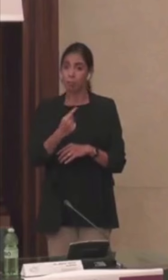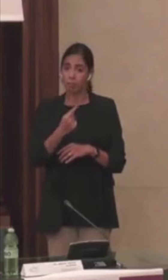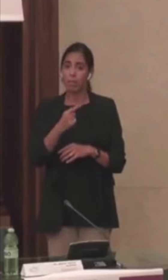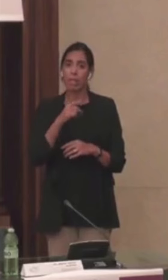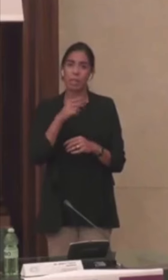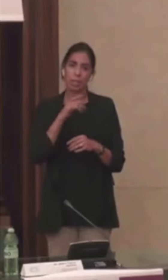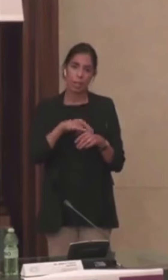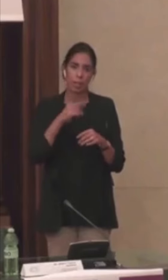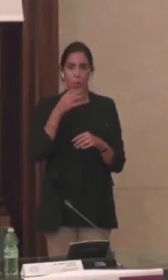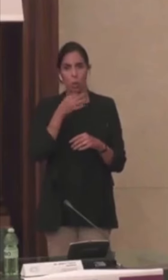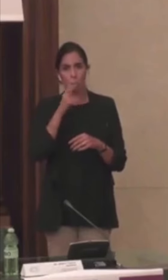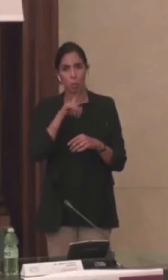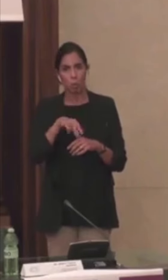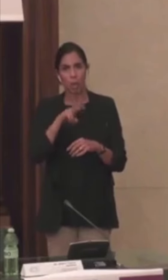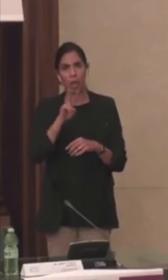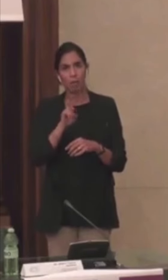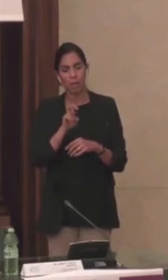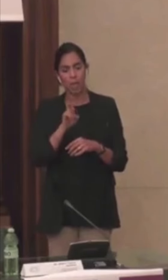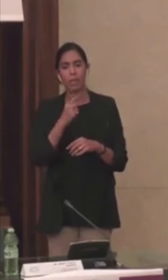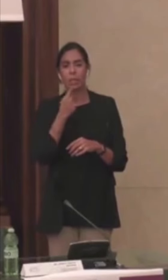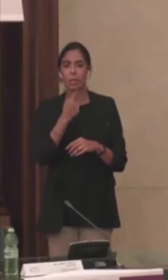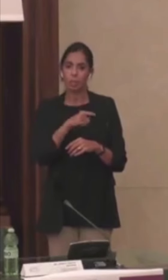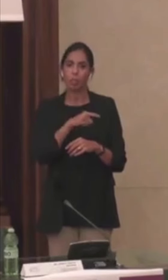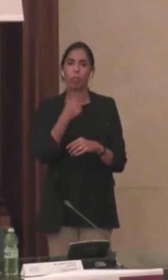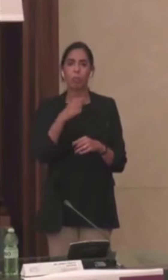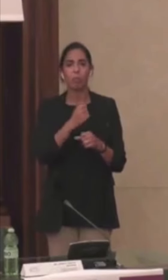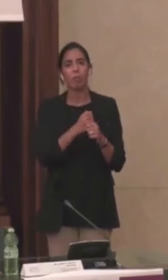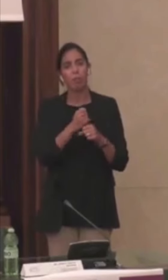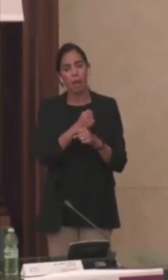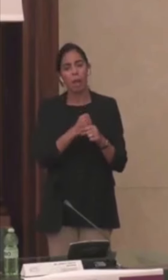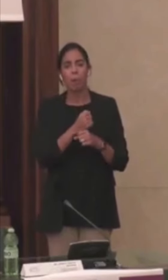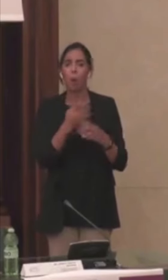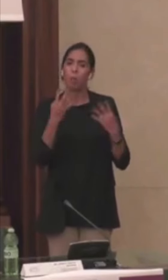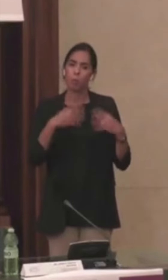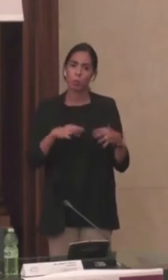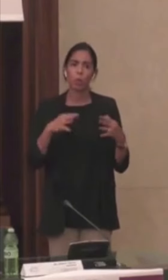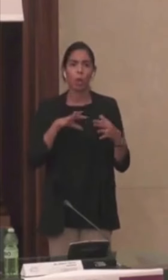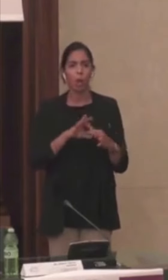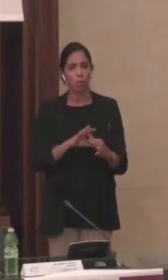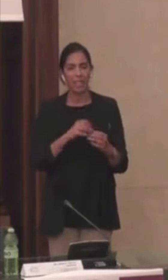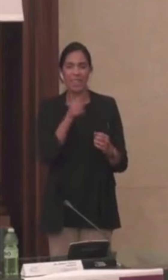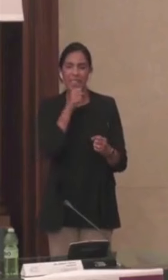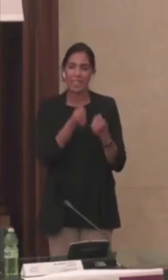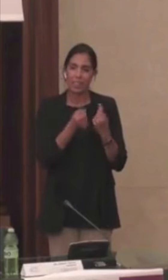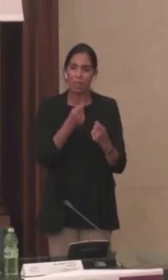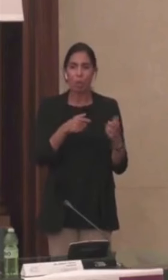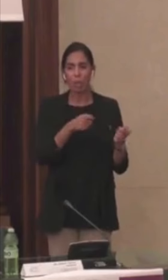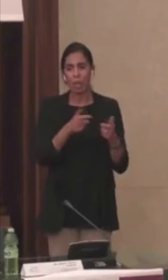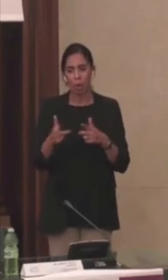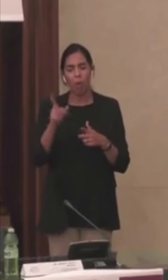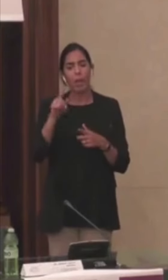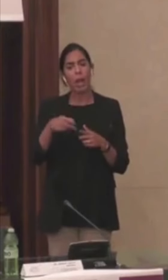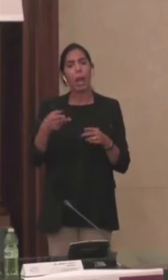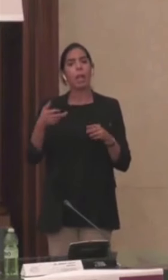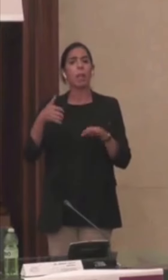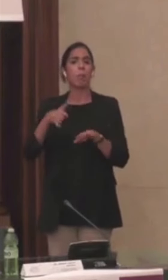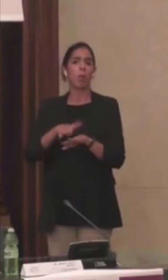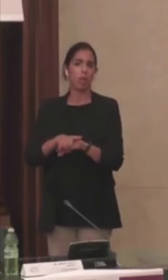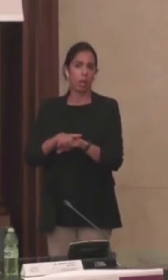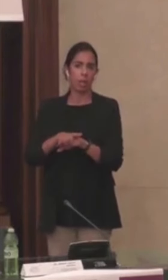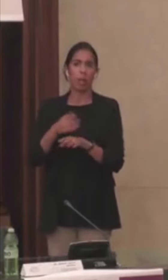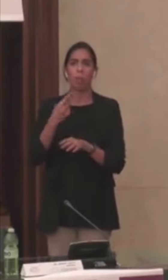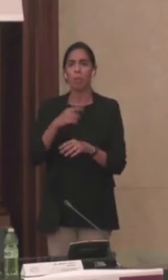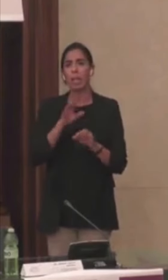and mortality. That study has been published on The Lancet. Carlo Chaculo in